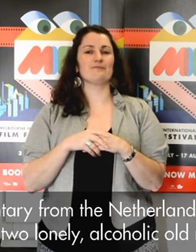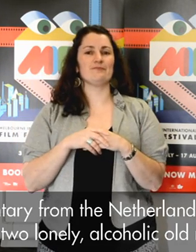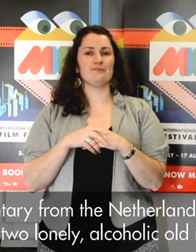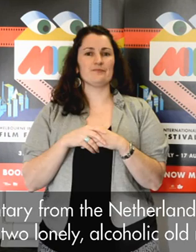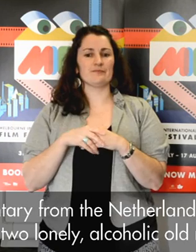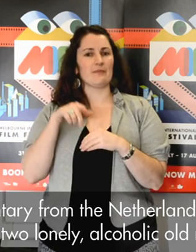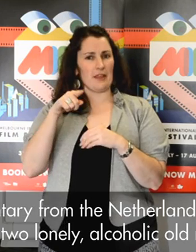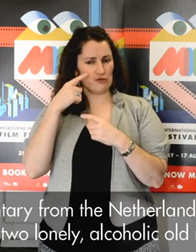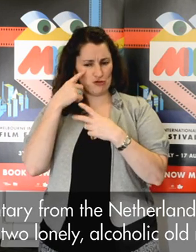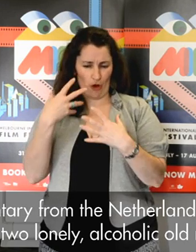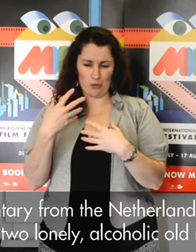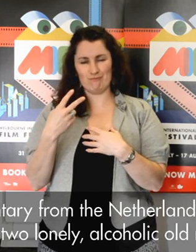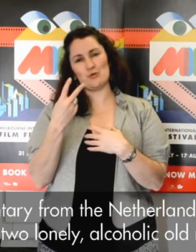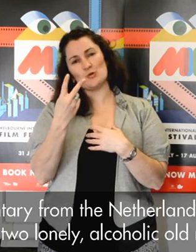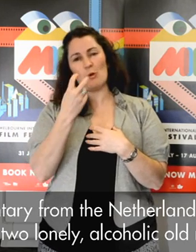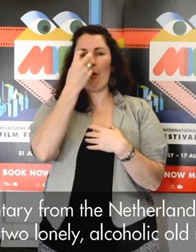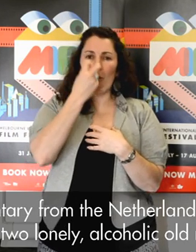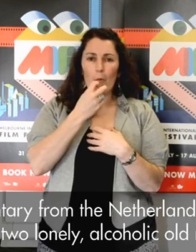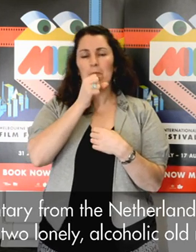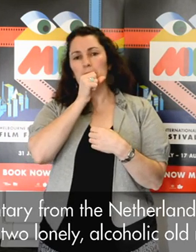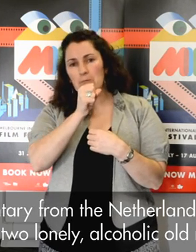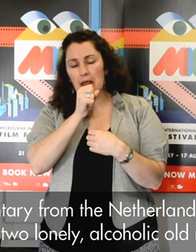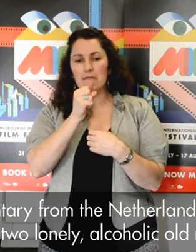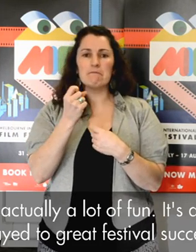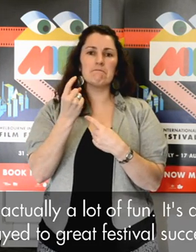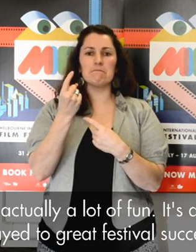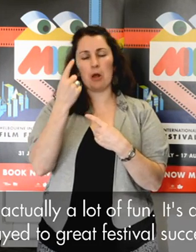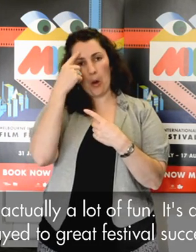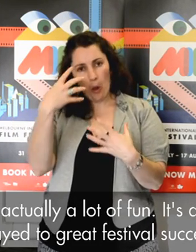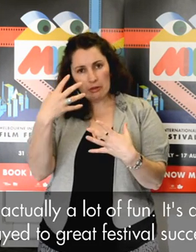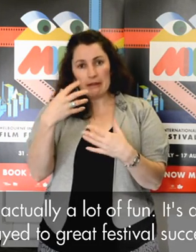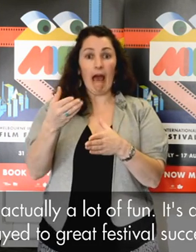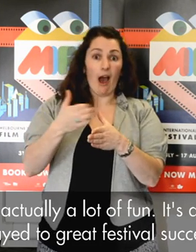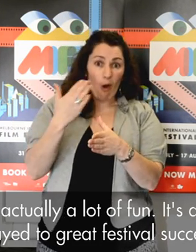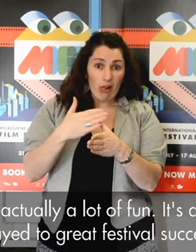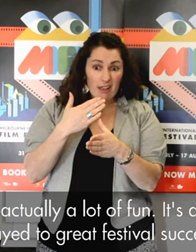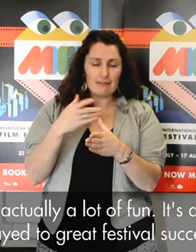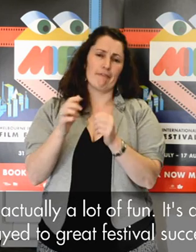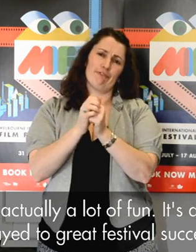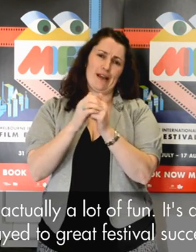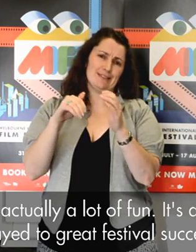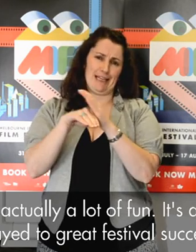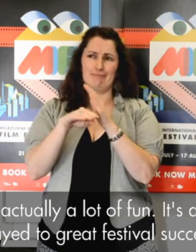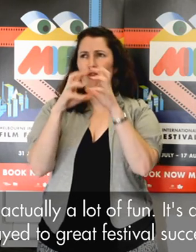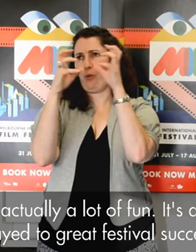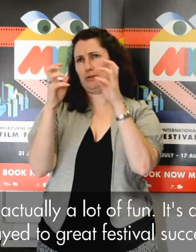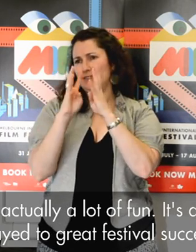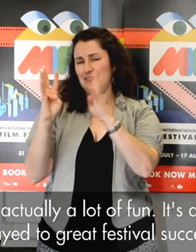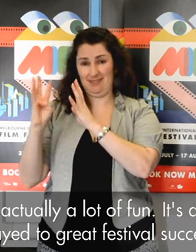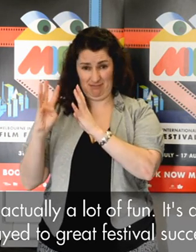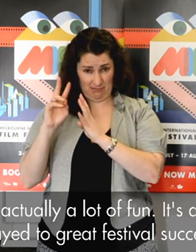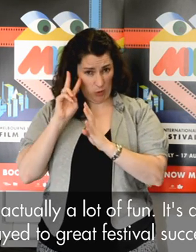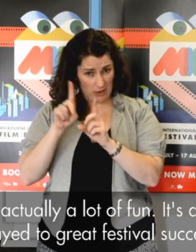two lonely alcoholic old men living in the woods. But wait, it's actually a lot of fun. It's a very